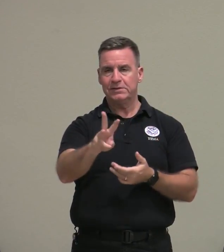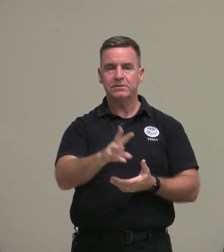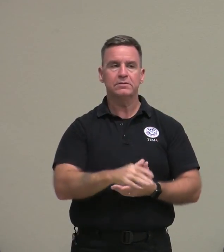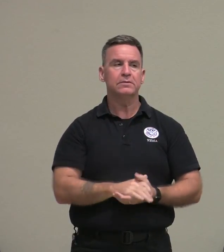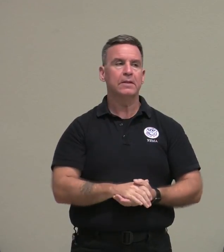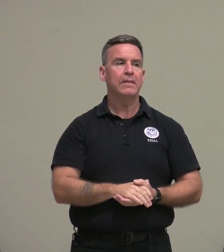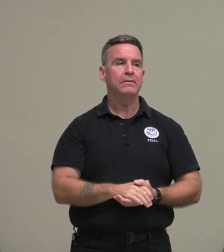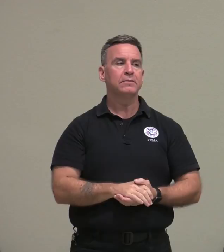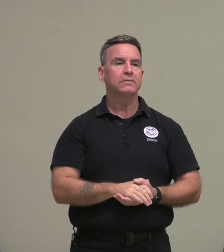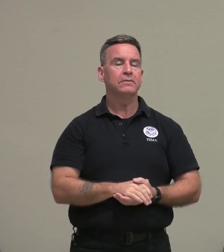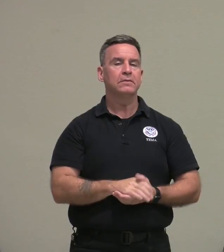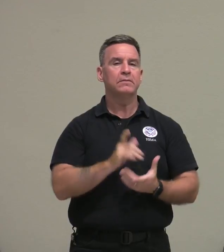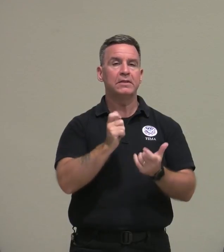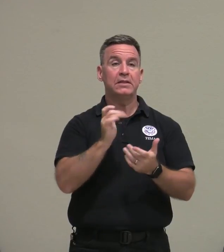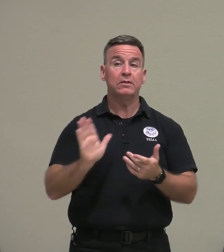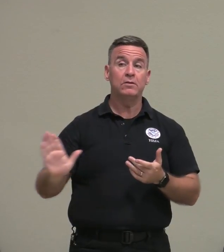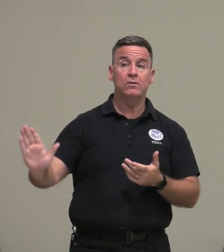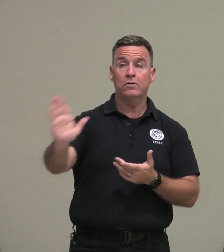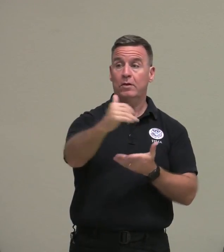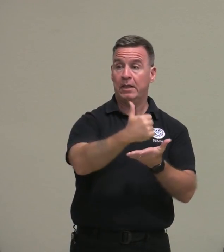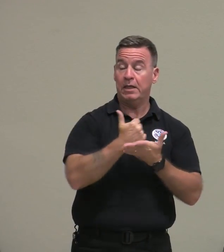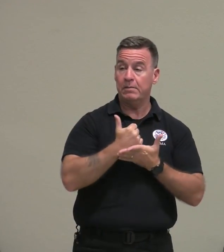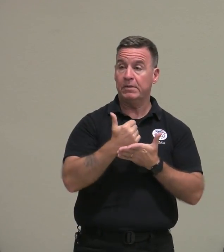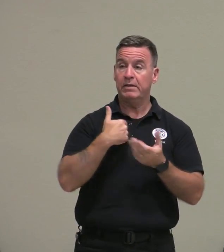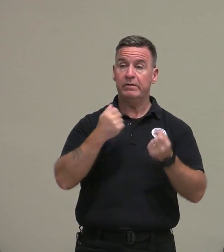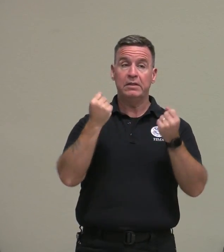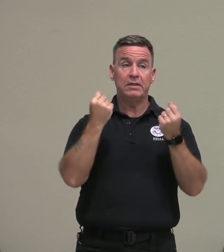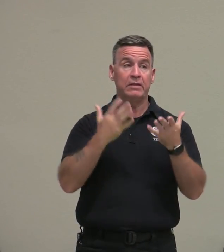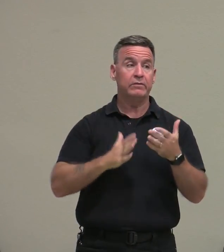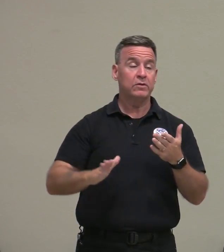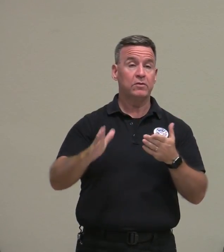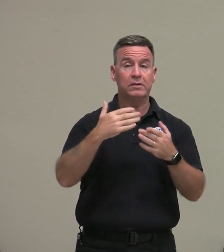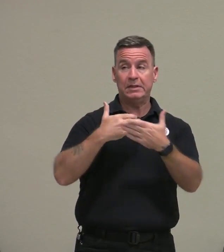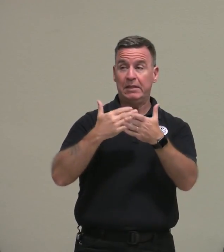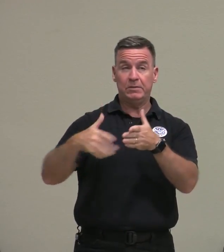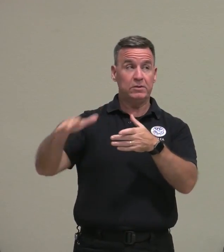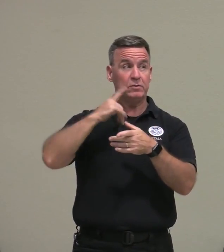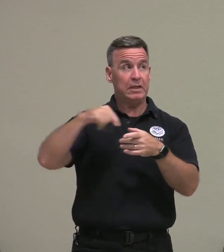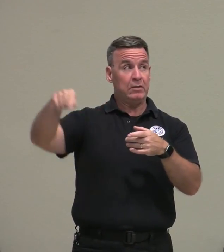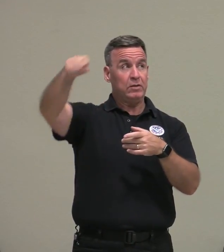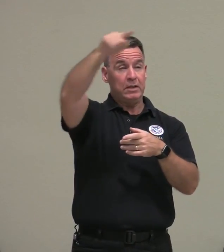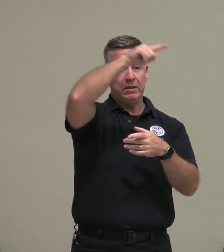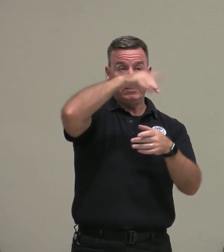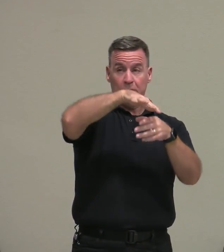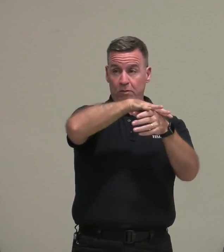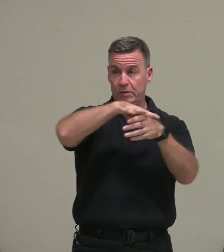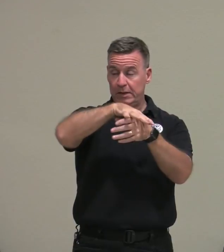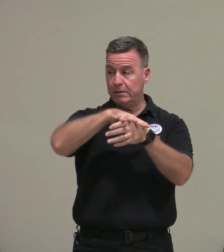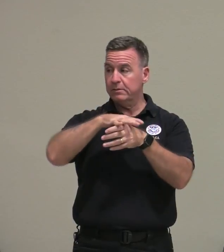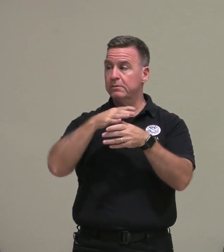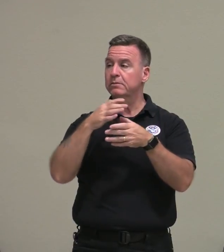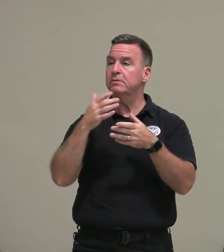I need all of your help. There's a lot of your neighbors that are out there locally.